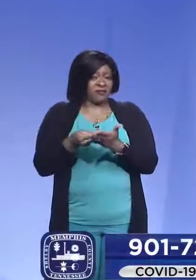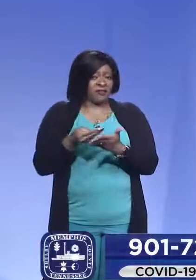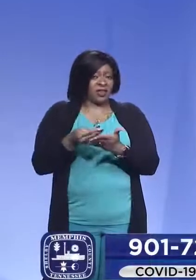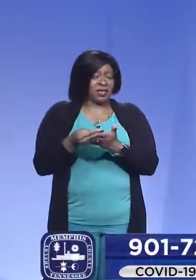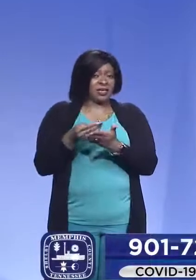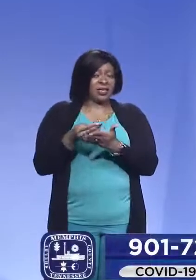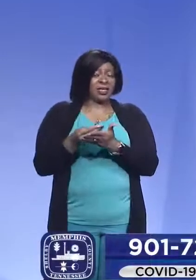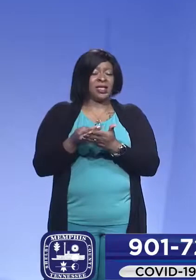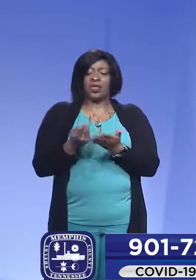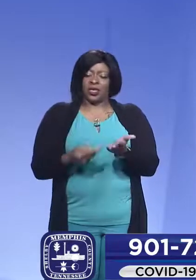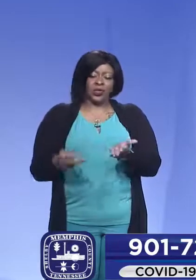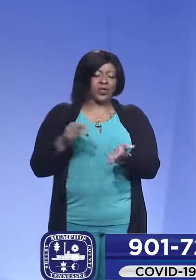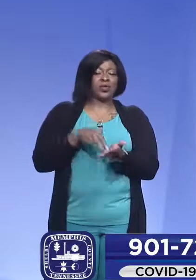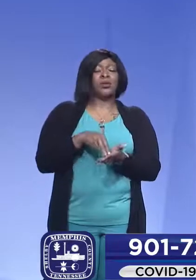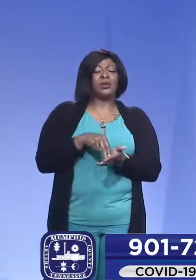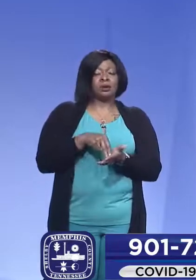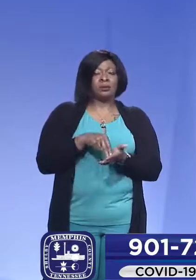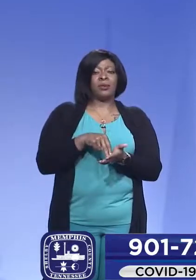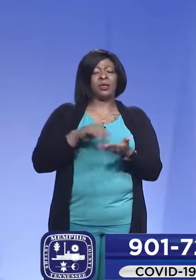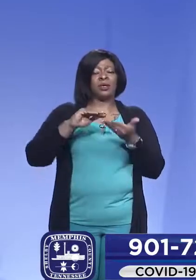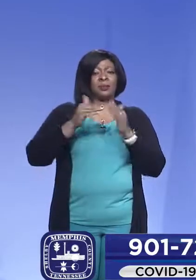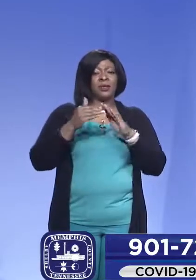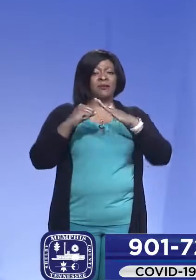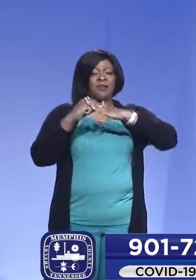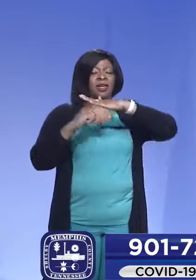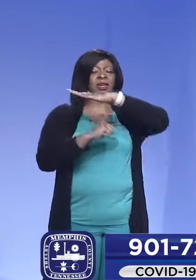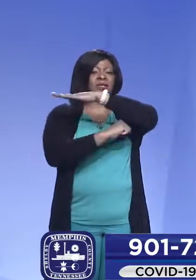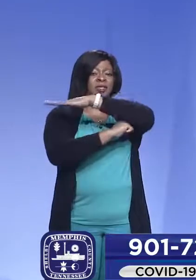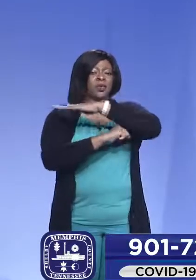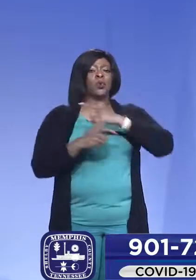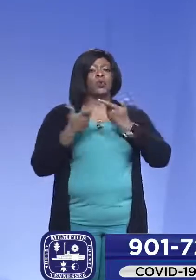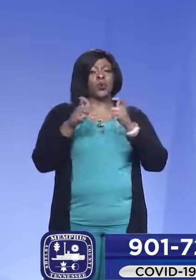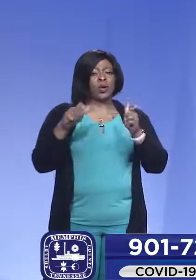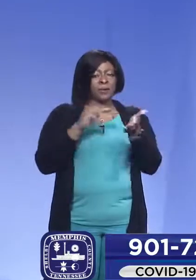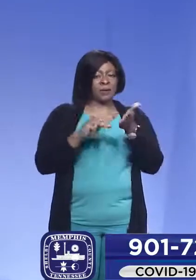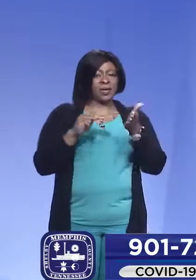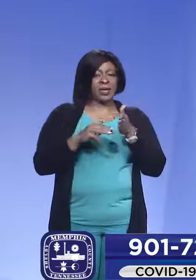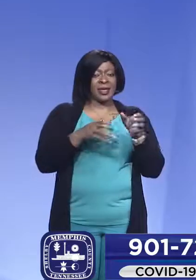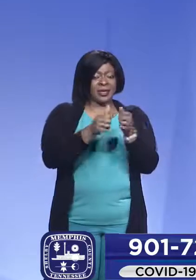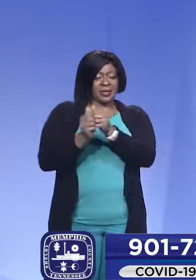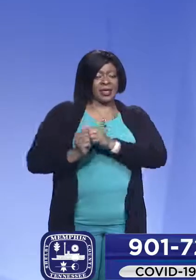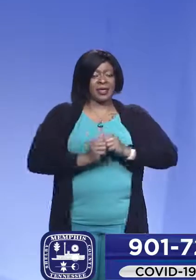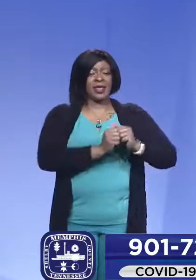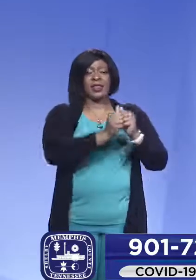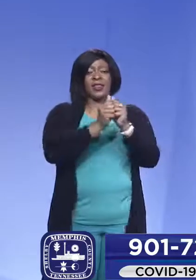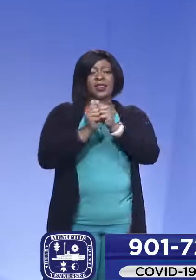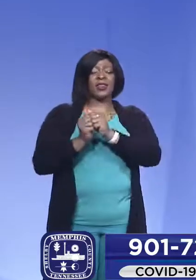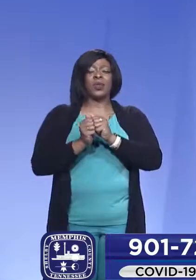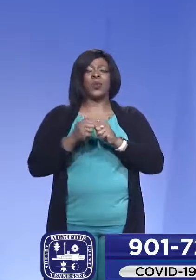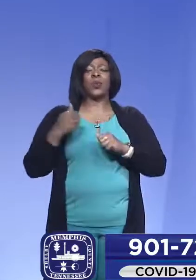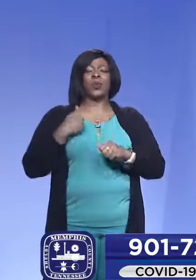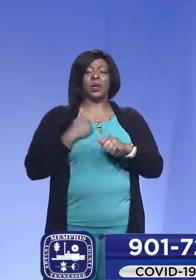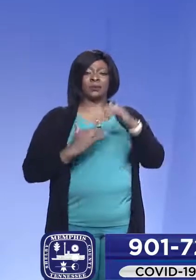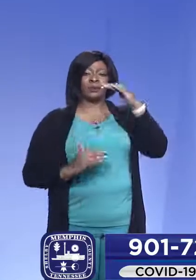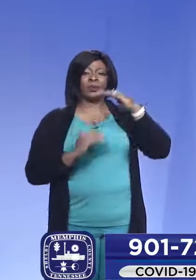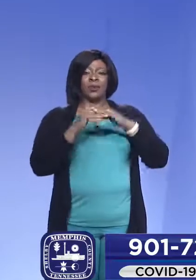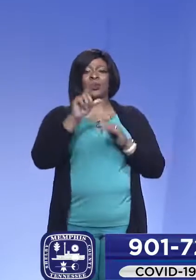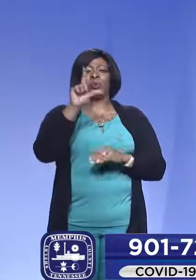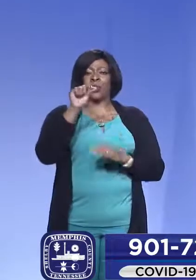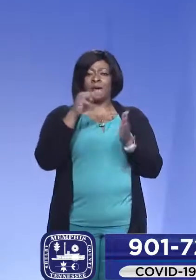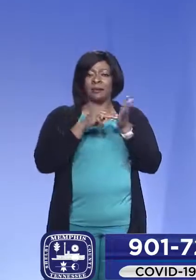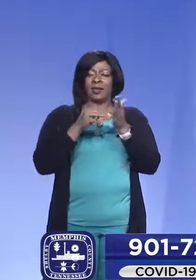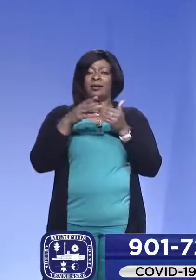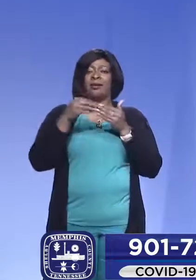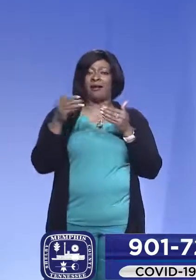that has stood up at the Community Foundation of Greater Memphis, together we have issued forth more than $20 million of support